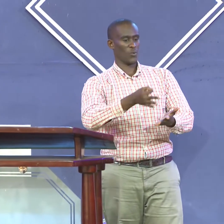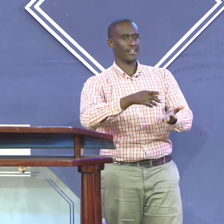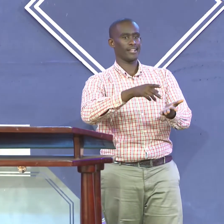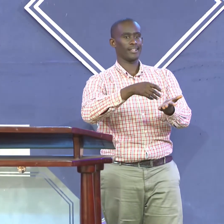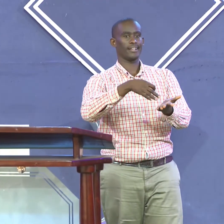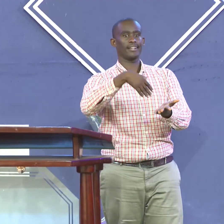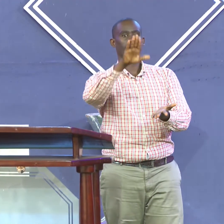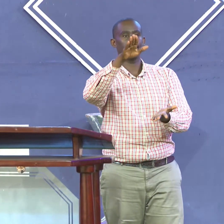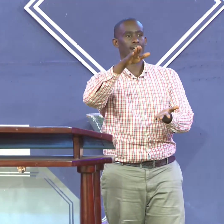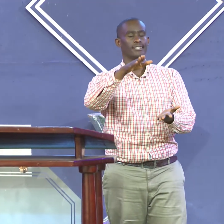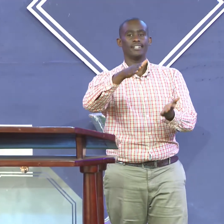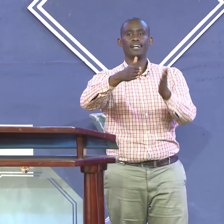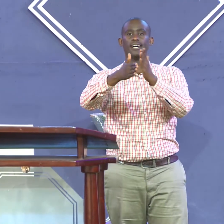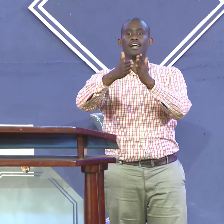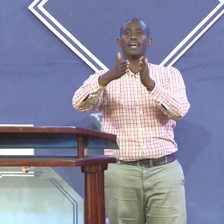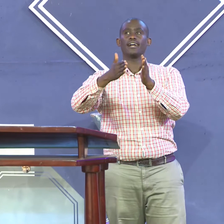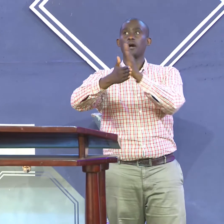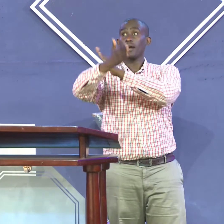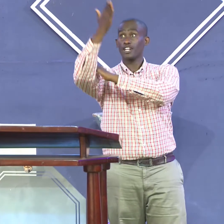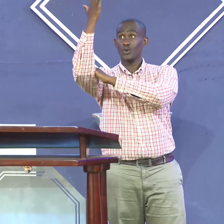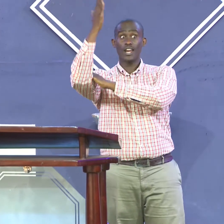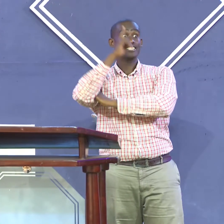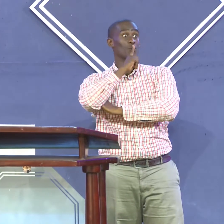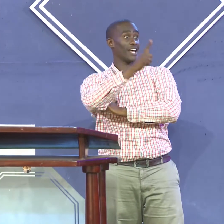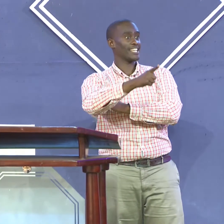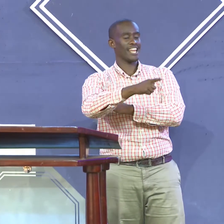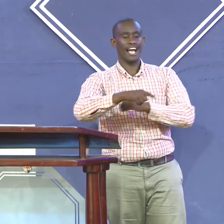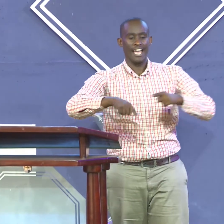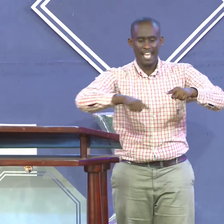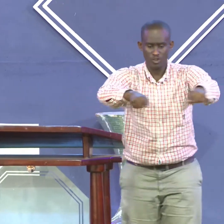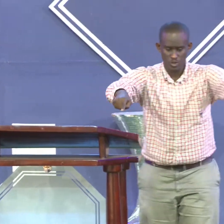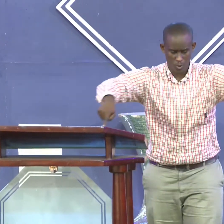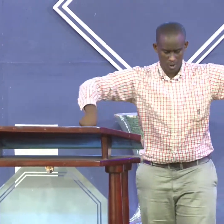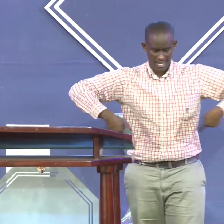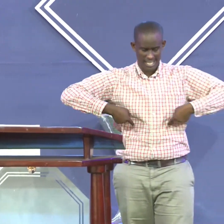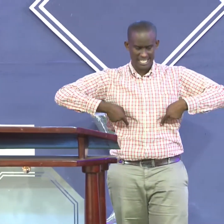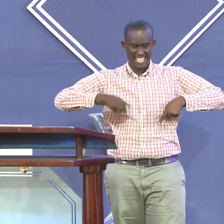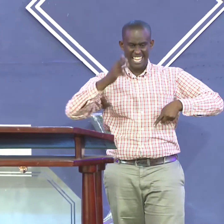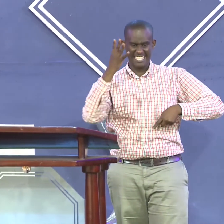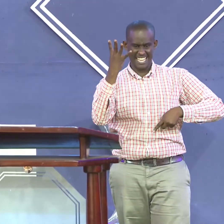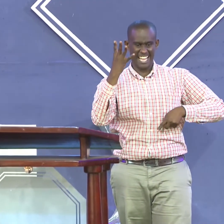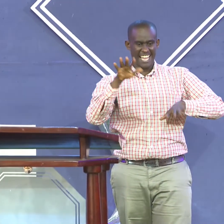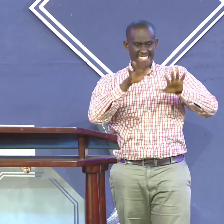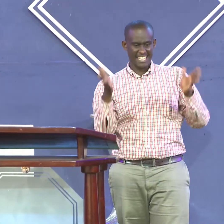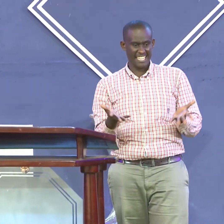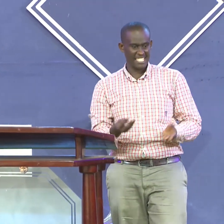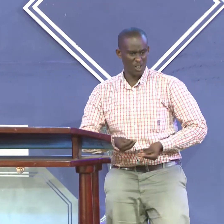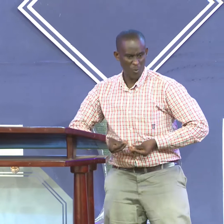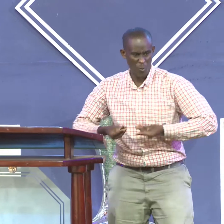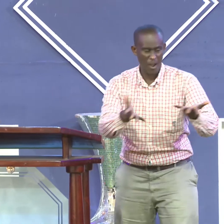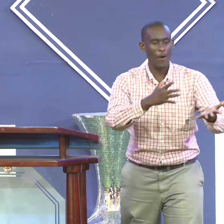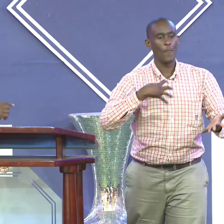go away. The Bible says he will command the four corners of the earth to bring riches